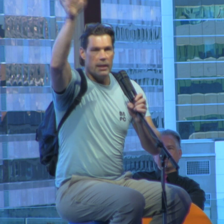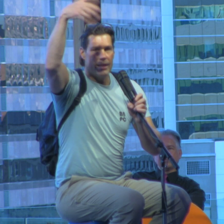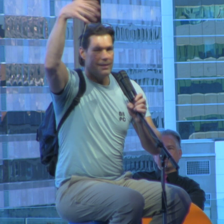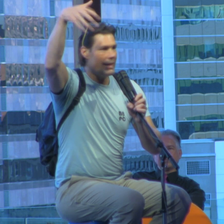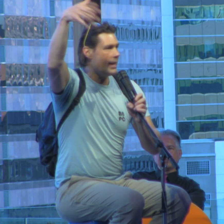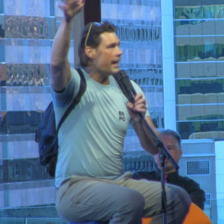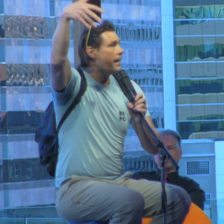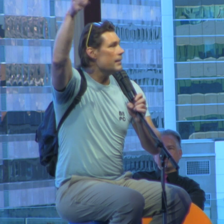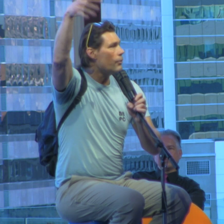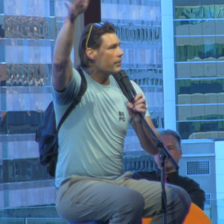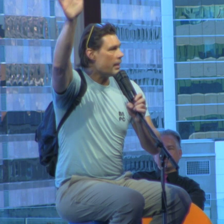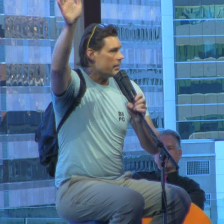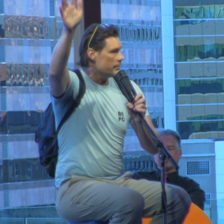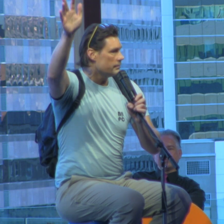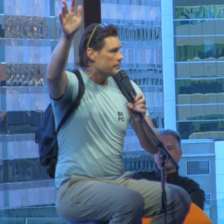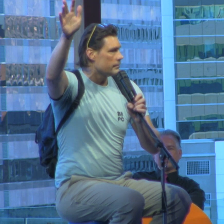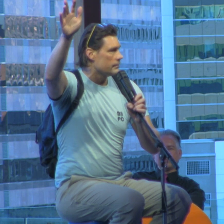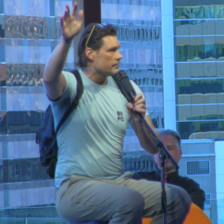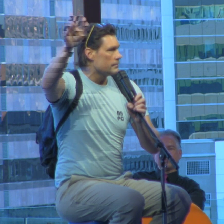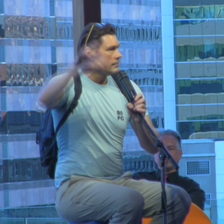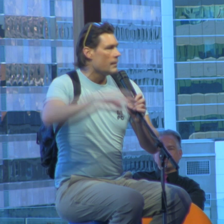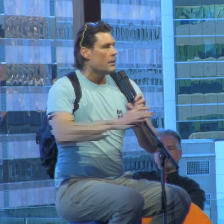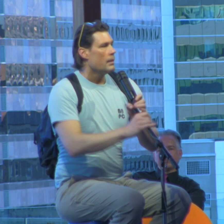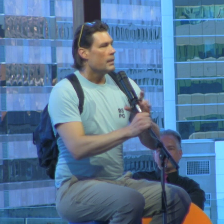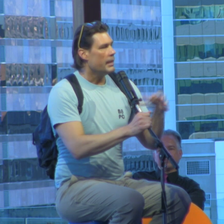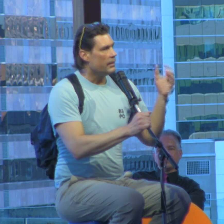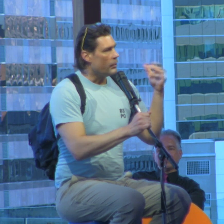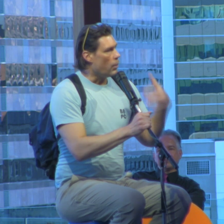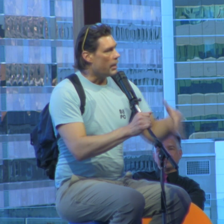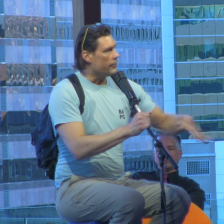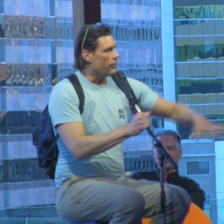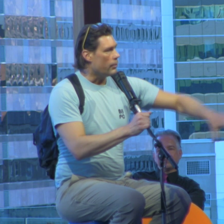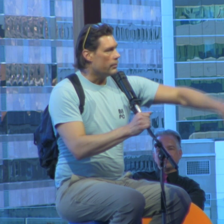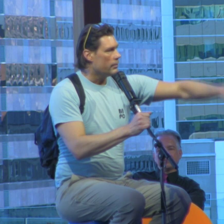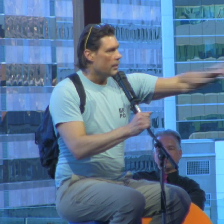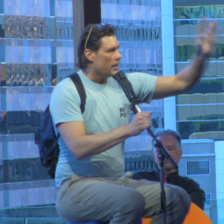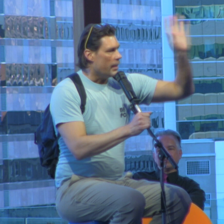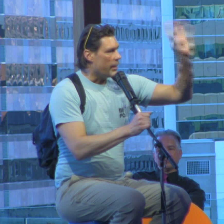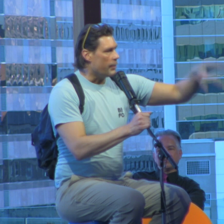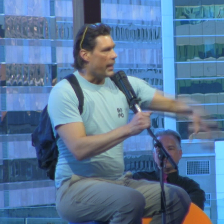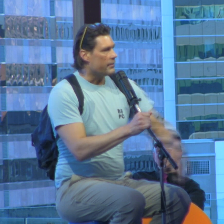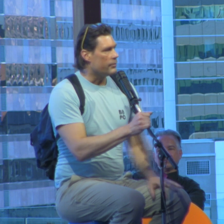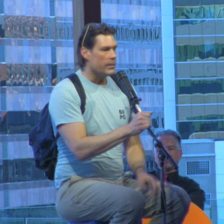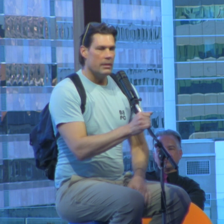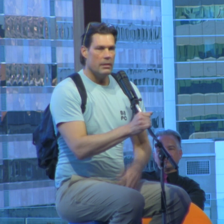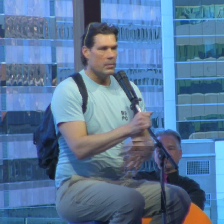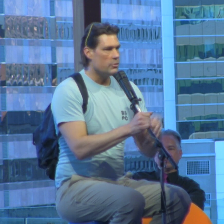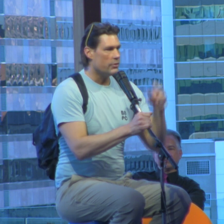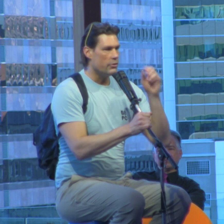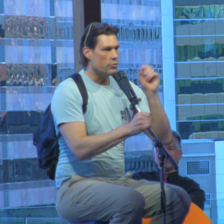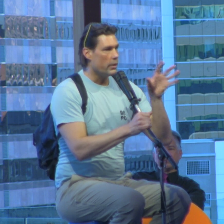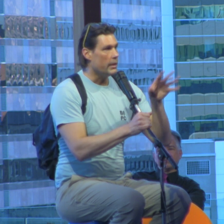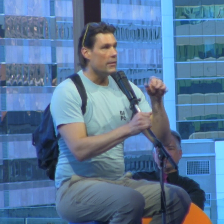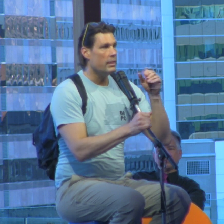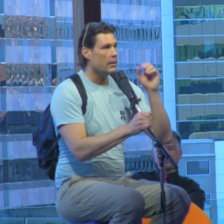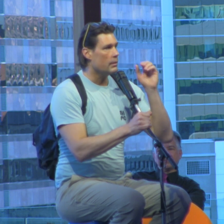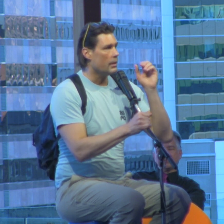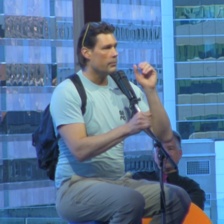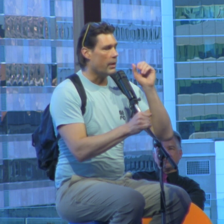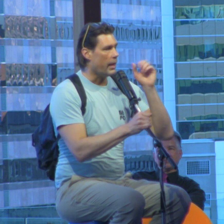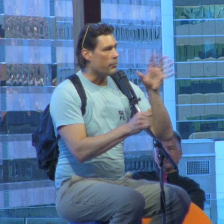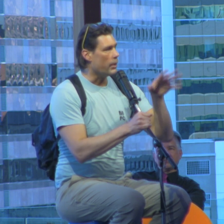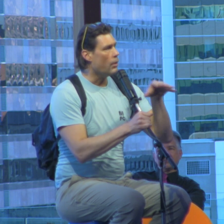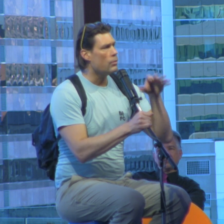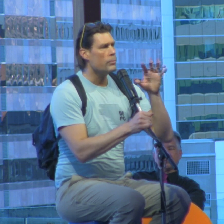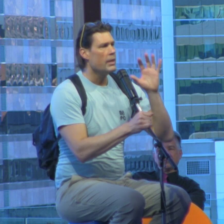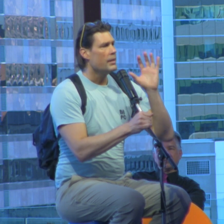and I'd be like, yeah, I live over there. He ends up walking forward and kind of passes me. I'm just enjoying the evening. I'm